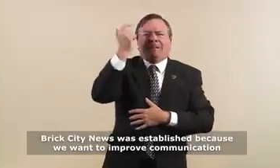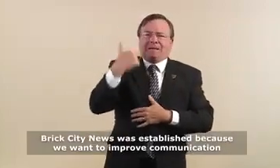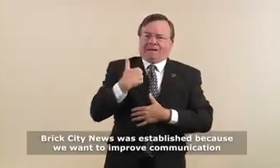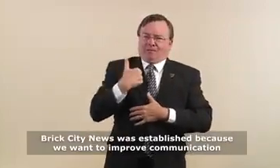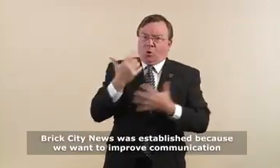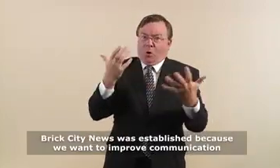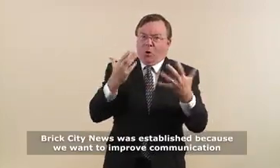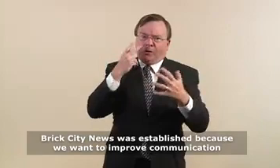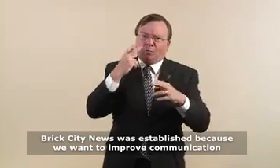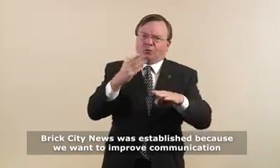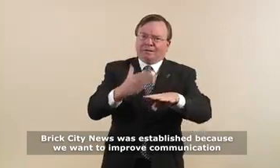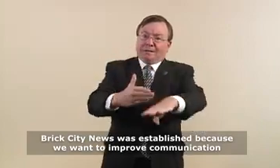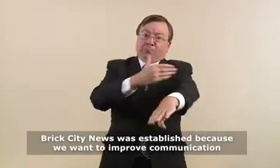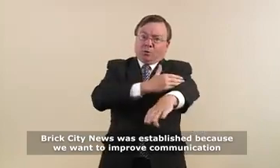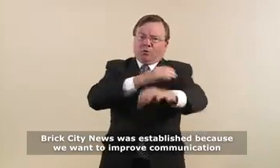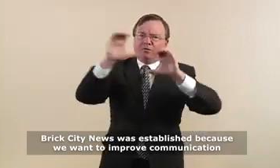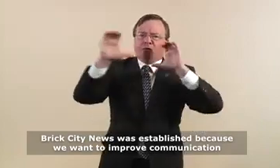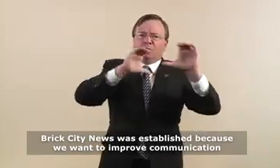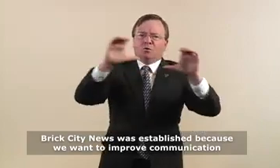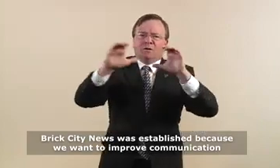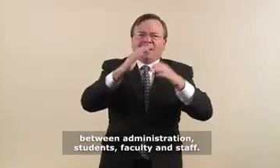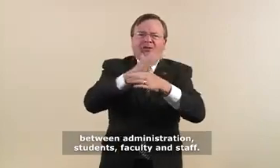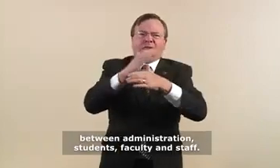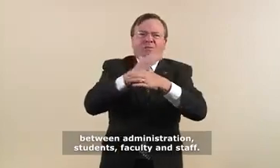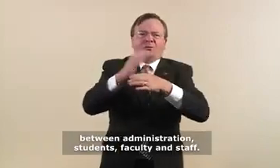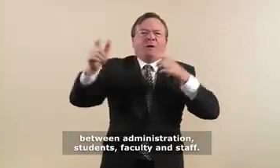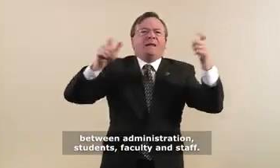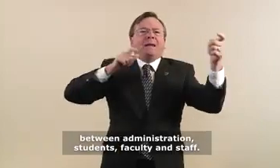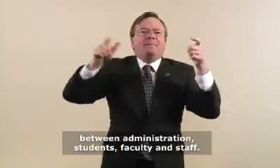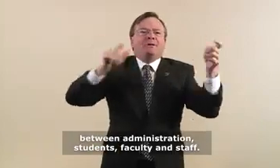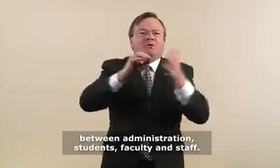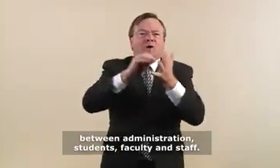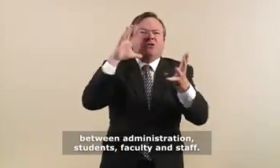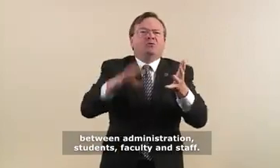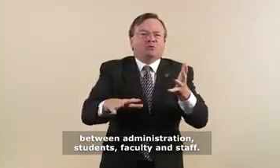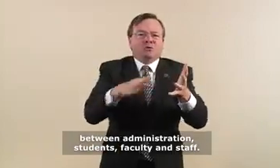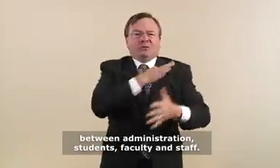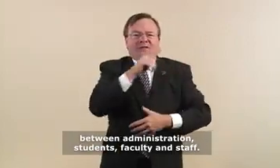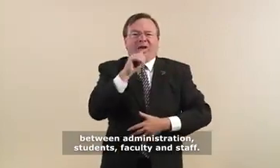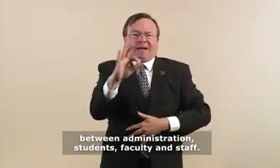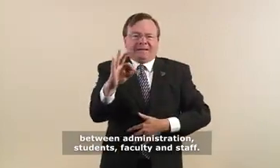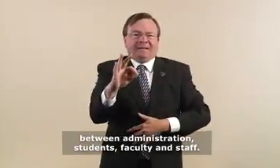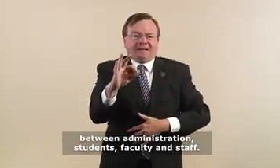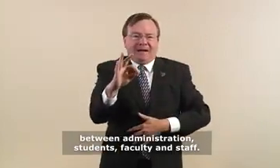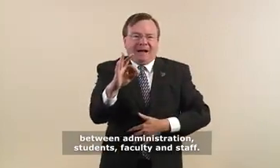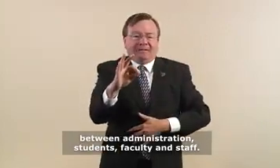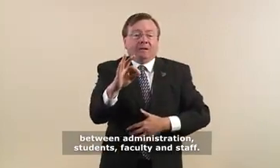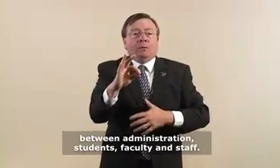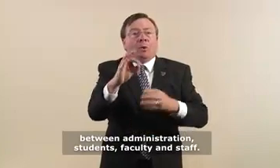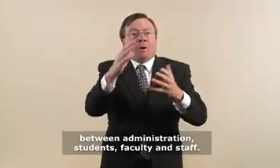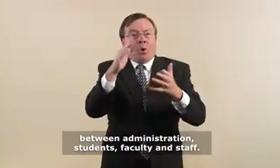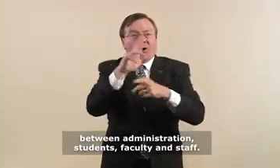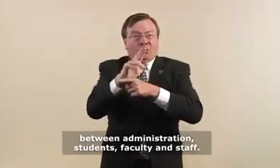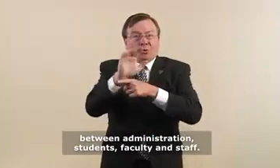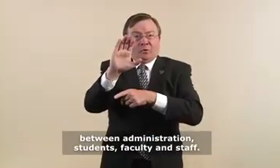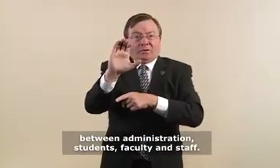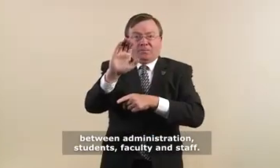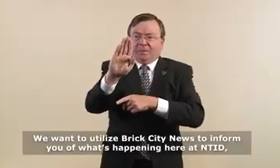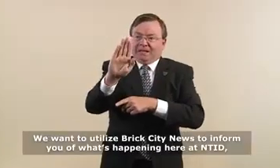established because we want to improve communication between administration, students, faculty, and staff. We want